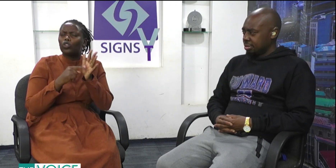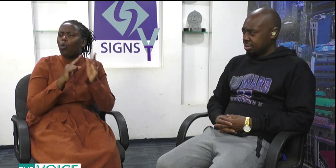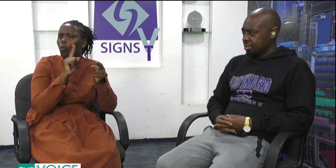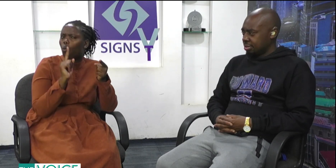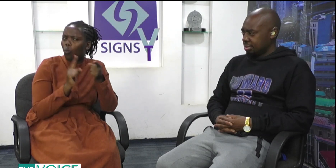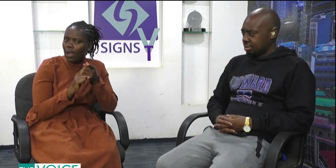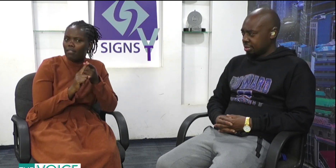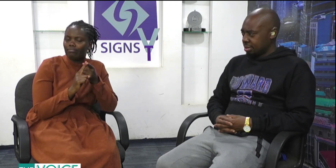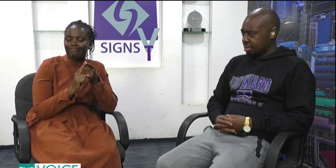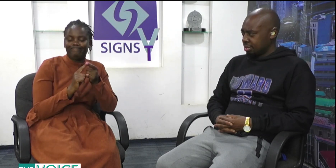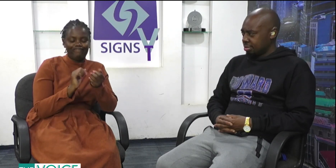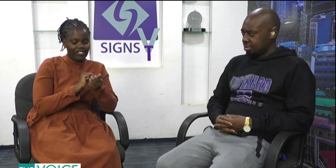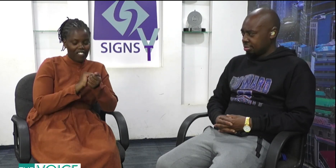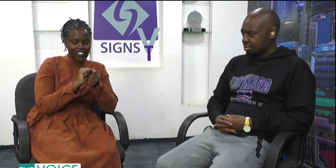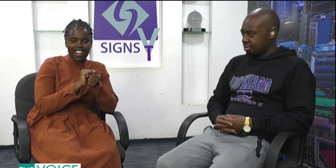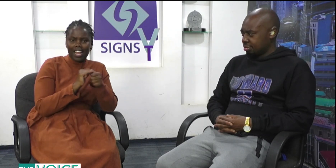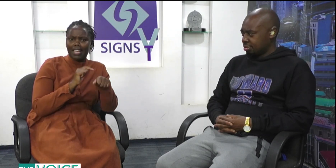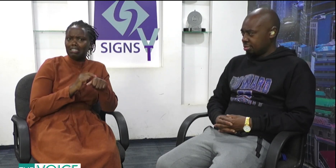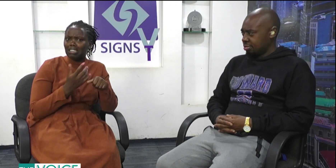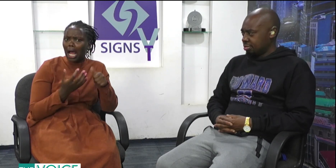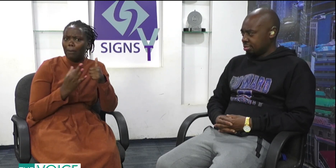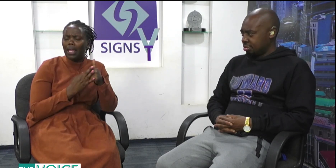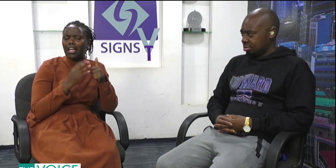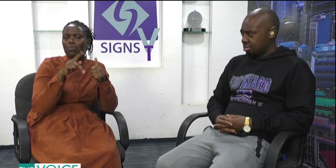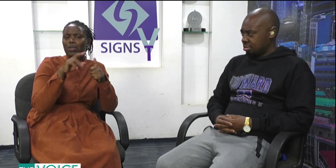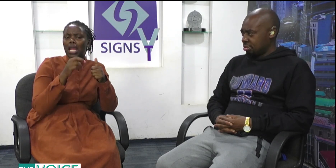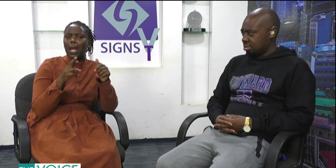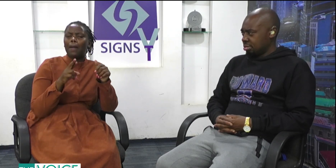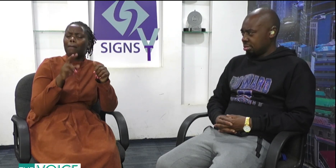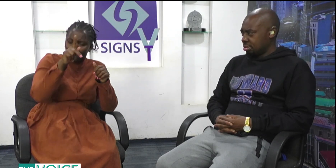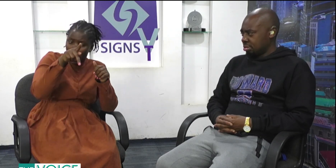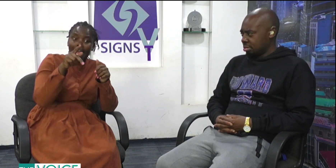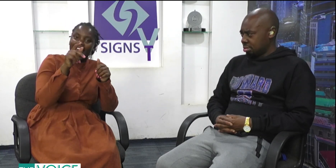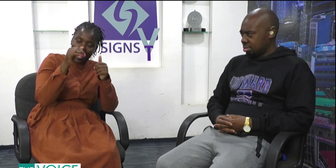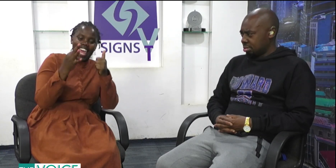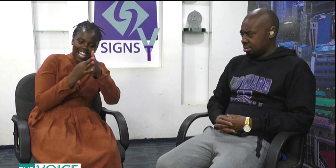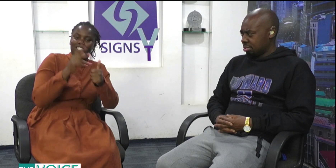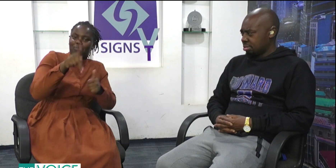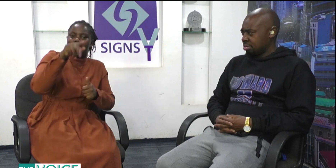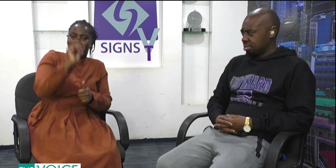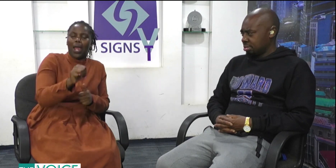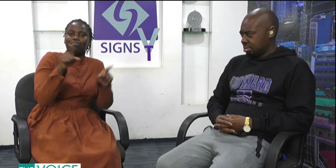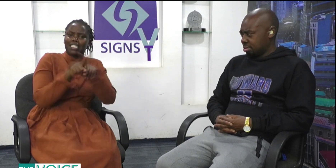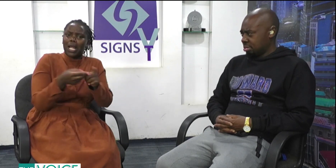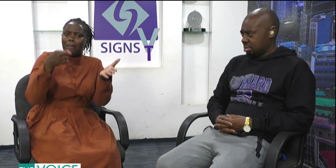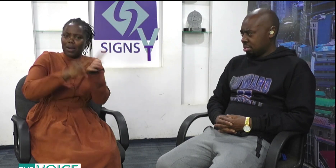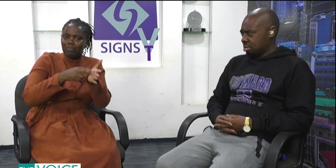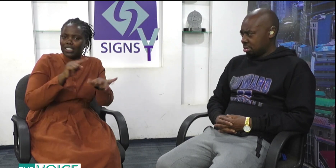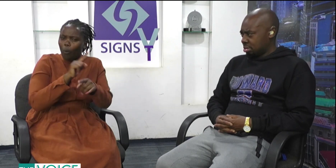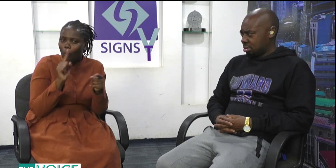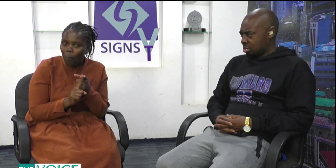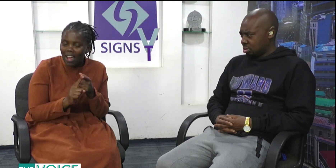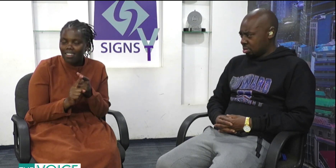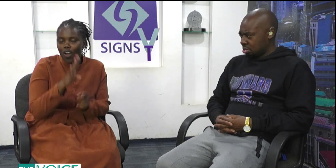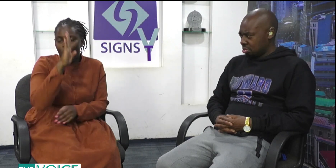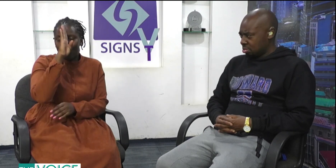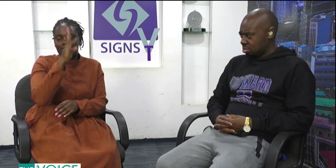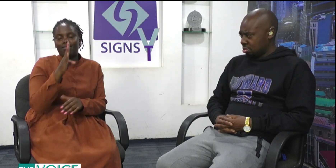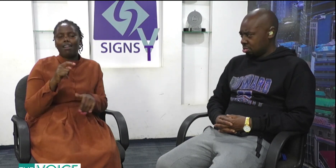Show, and we always air it on Friday at exactly 8 p.m. and we have a